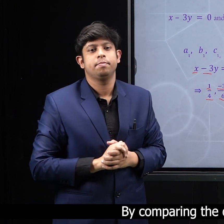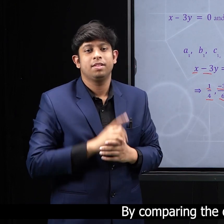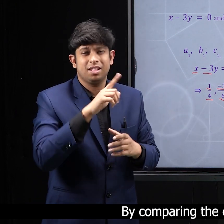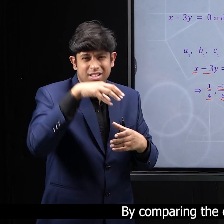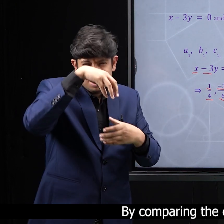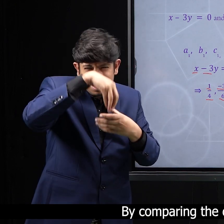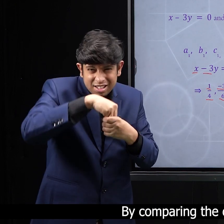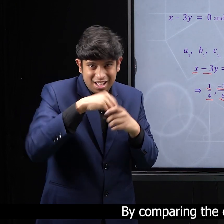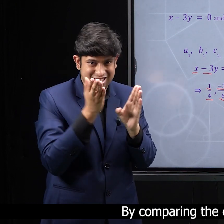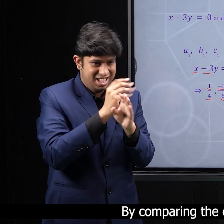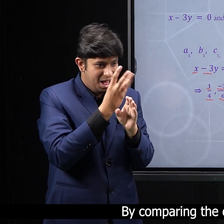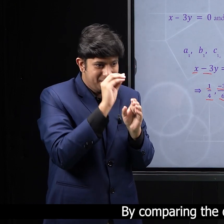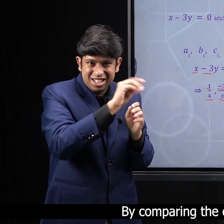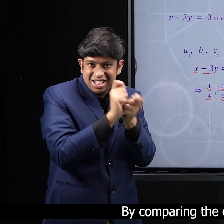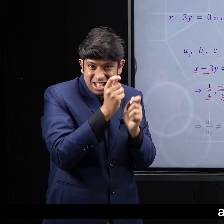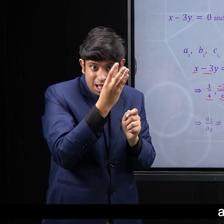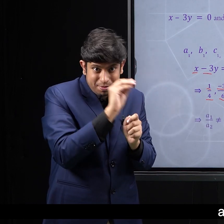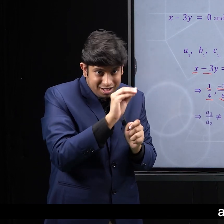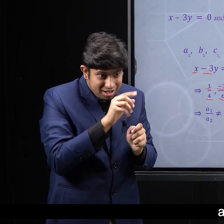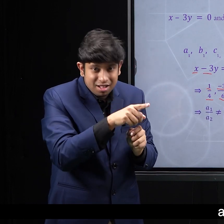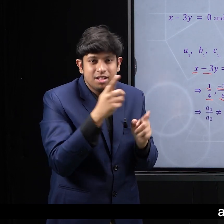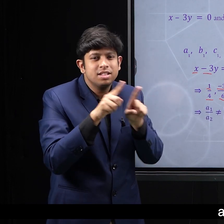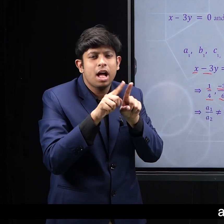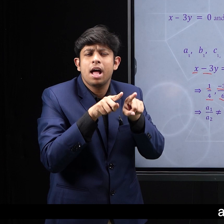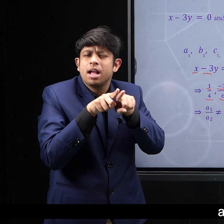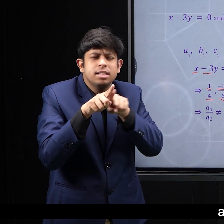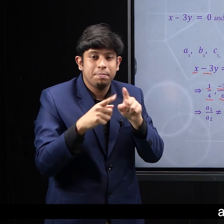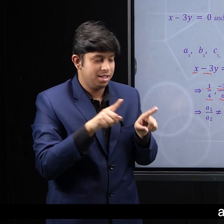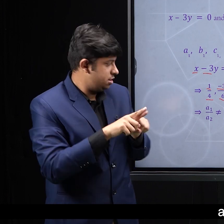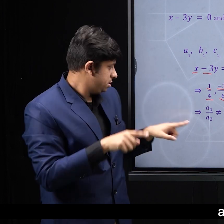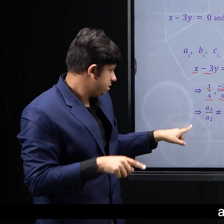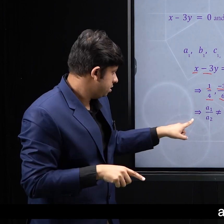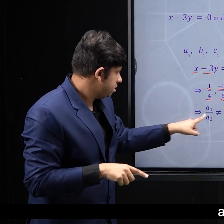By comparing the coefficients, we can say that a1 by a2 is not equal to b1 by b2.